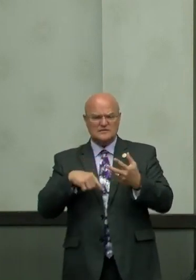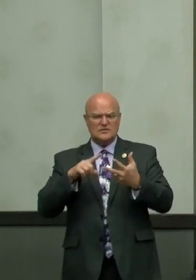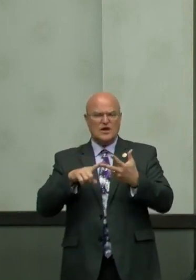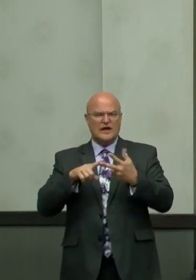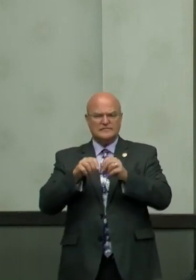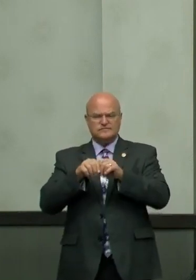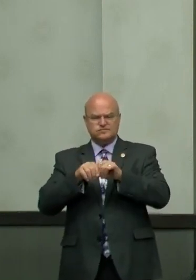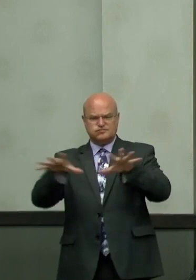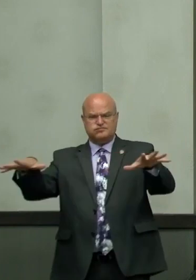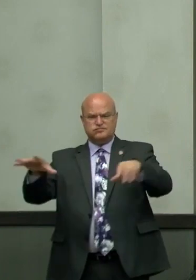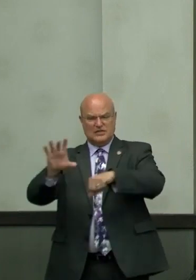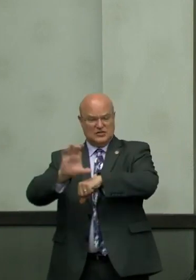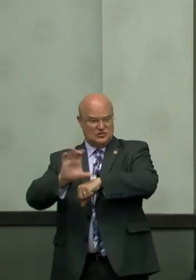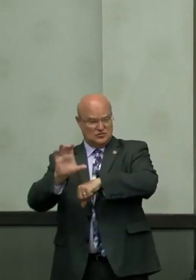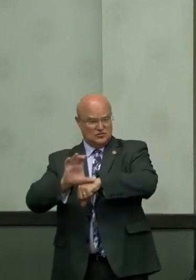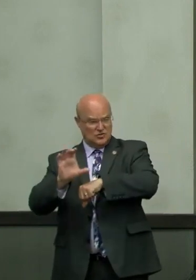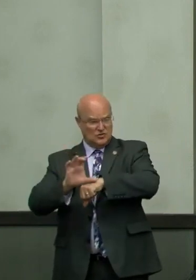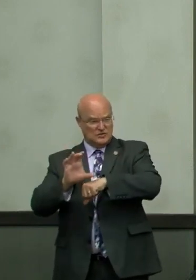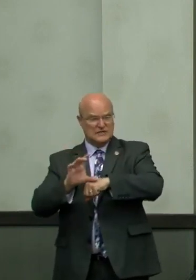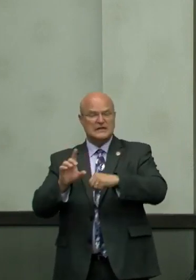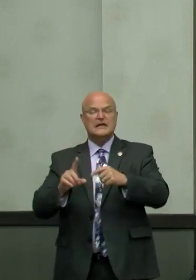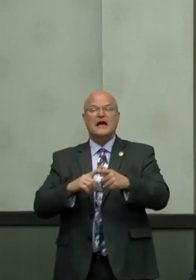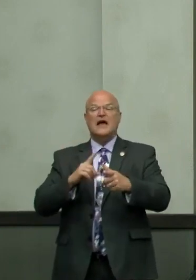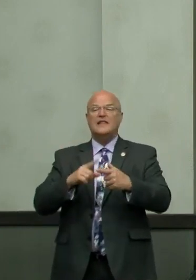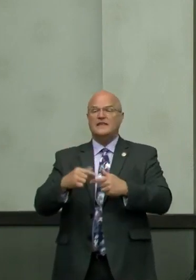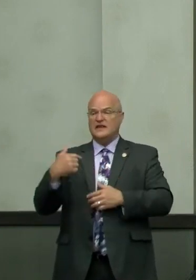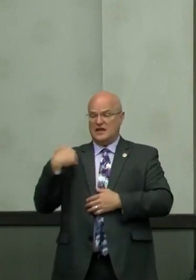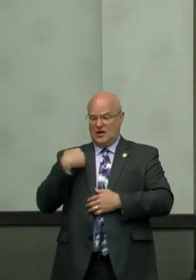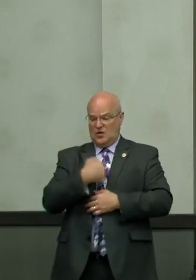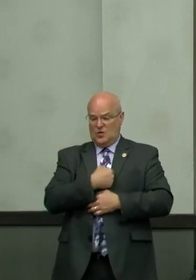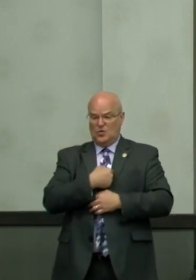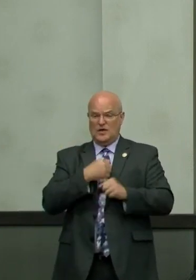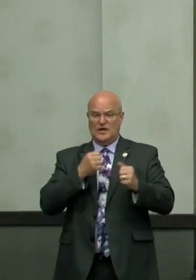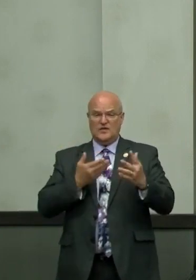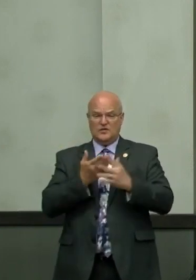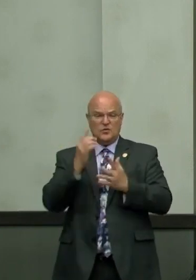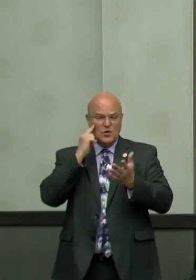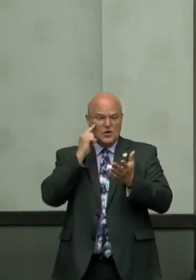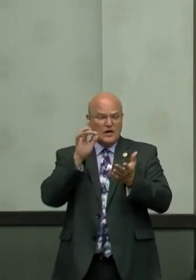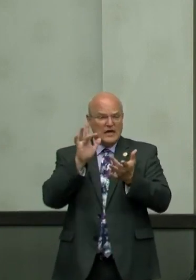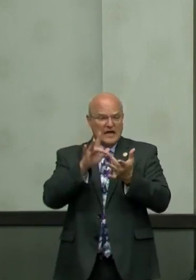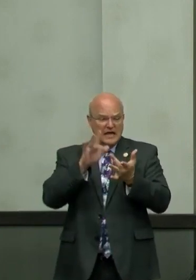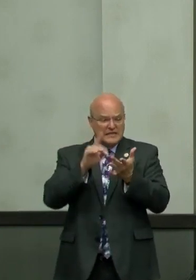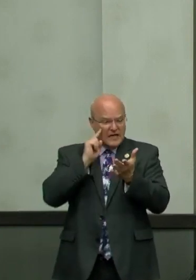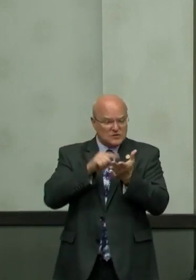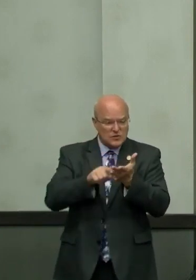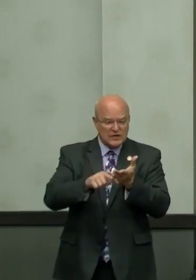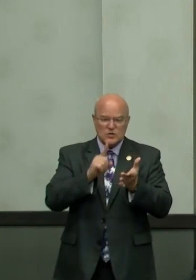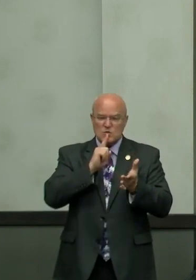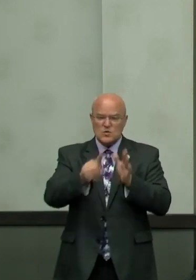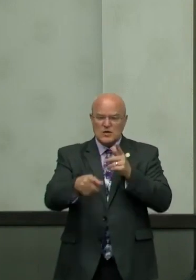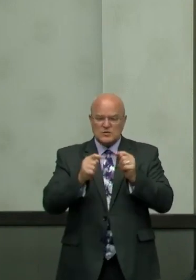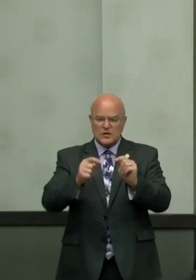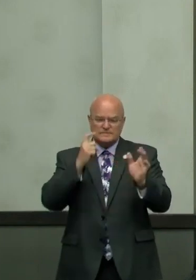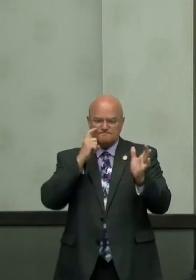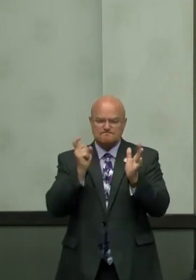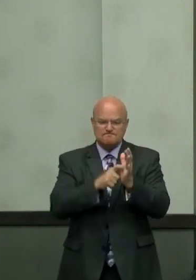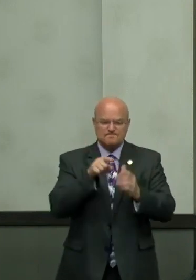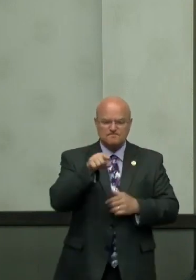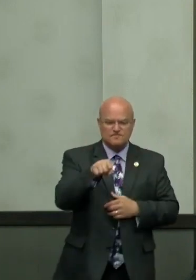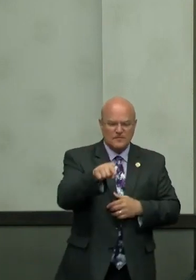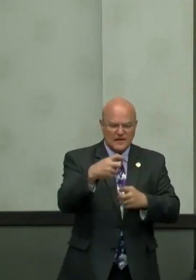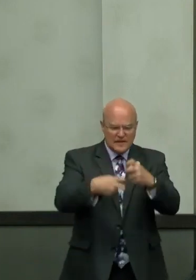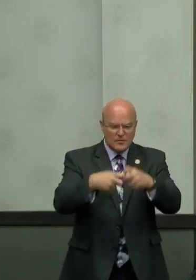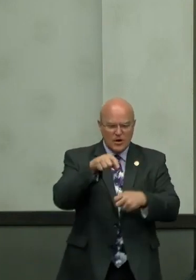an outbreak in a church, then we're going to be able, through contact tracing, really try to identify where